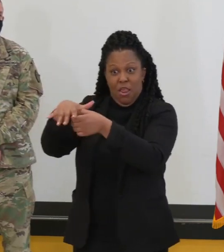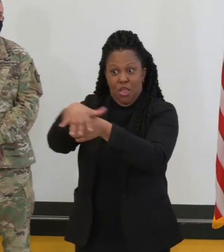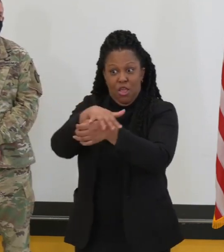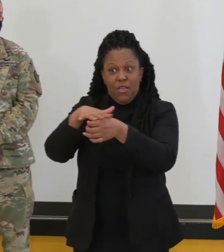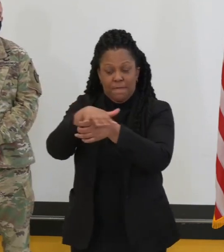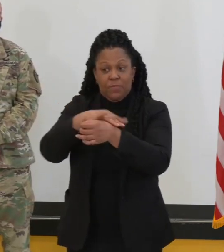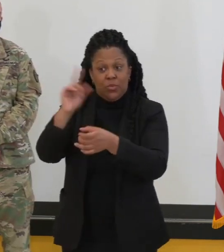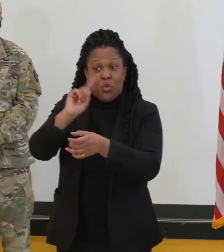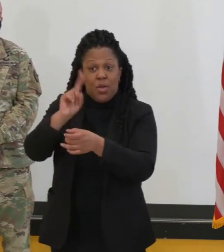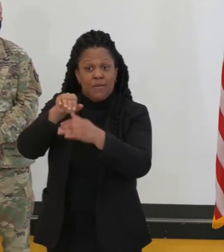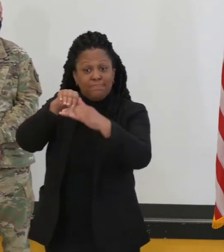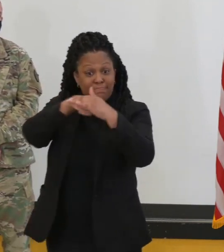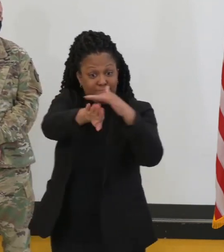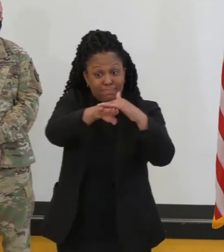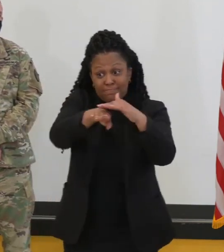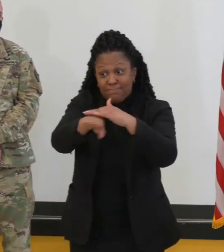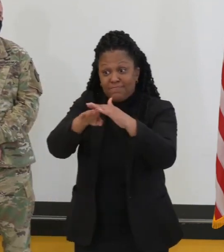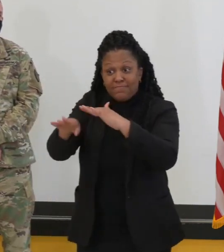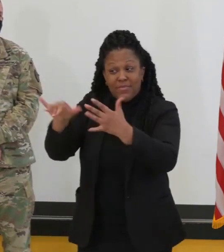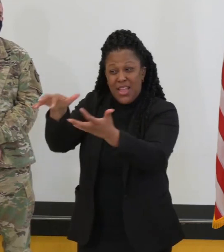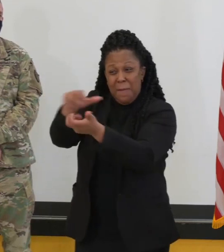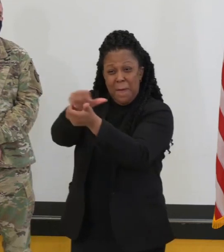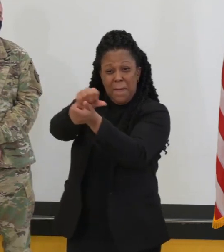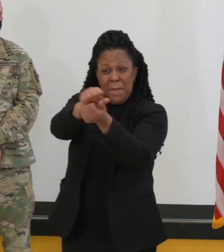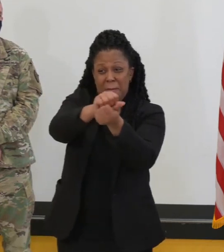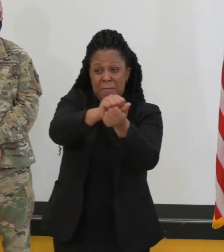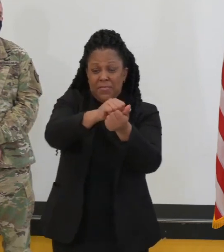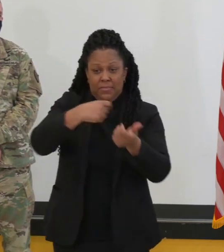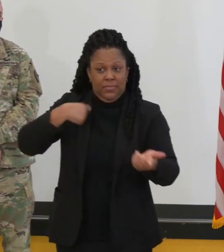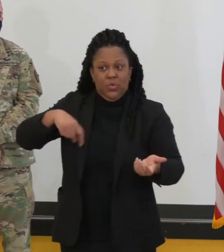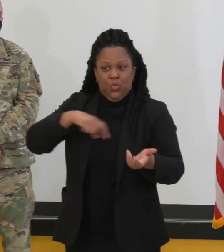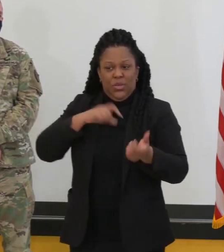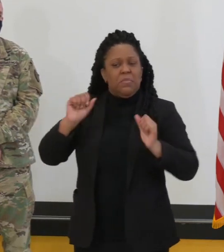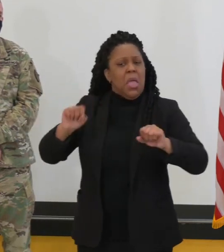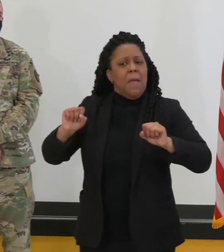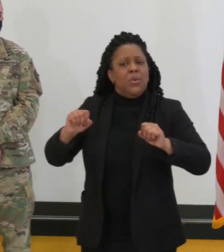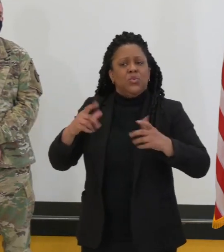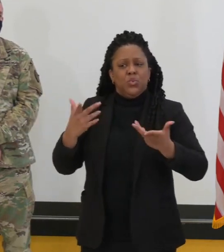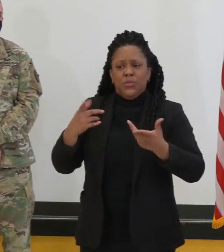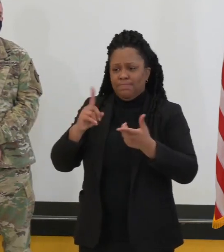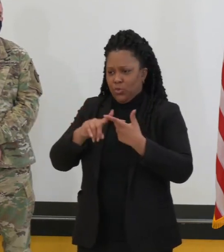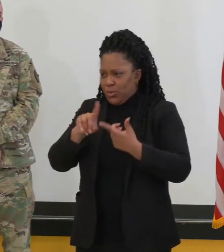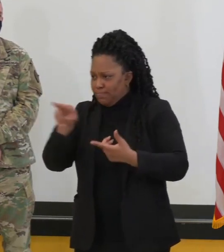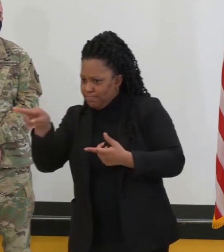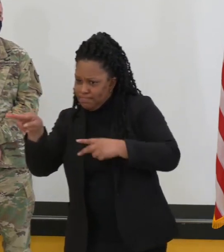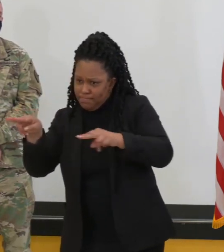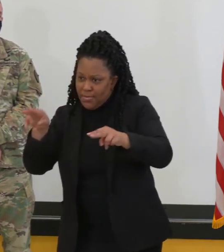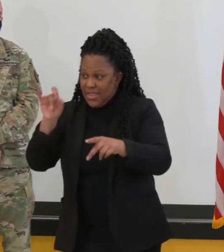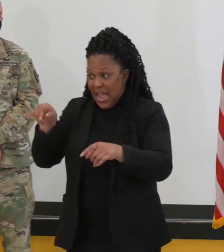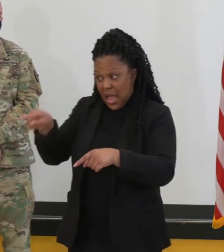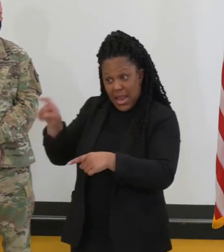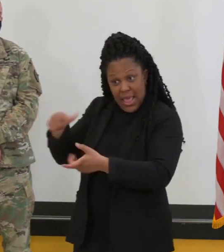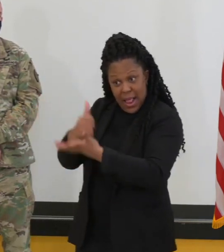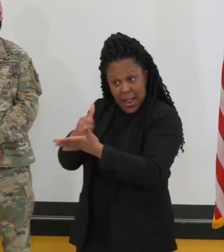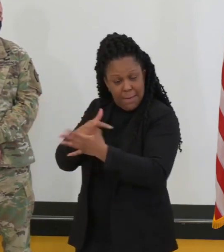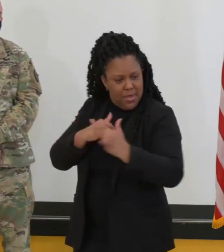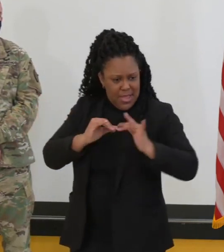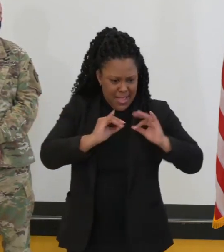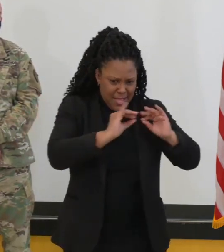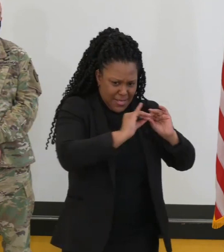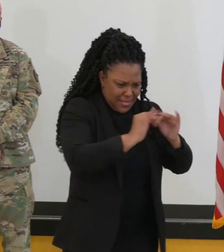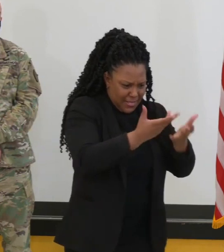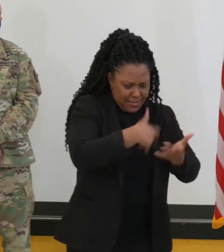coordinated efforts that we had already set up. We were able to mobilize efforts to get to Lake Street and get